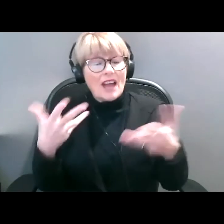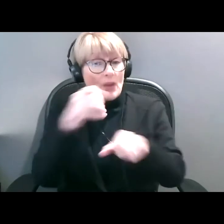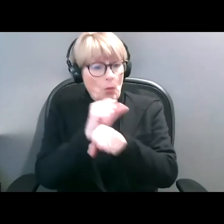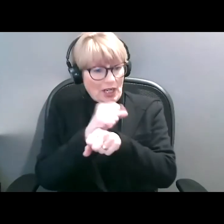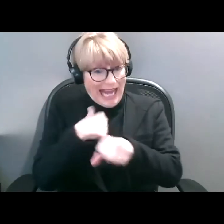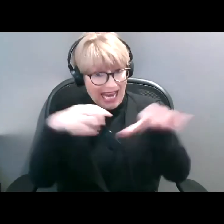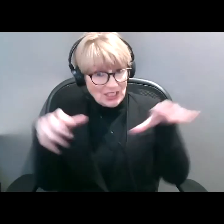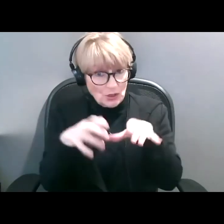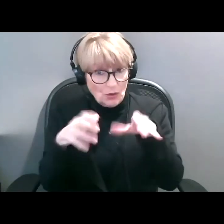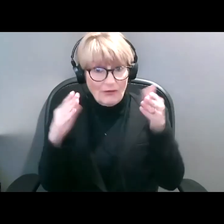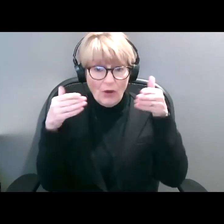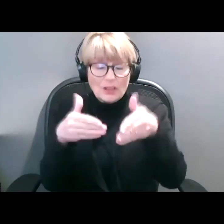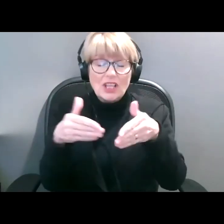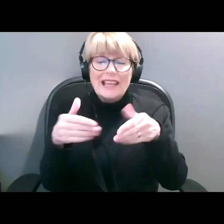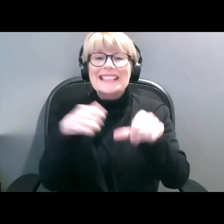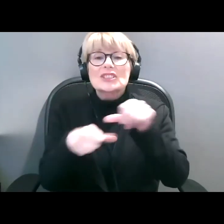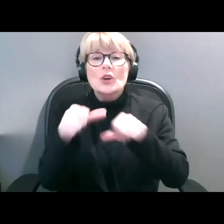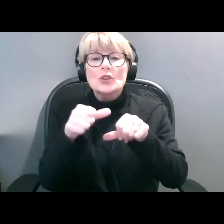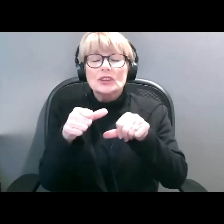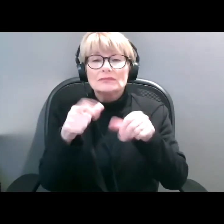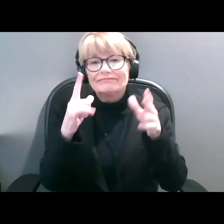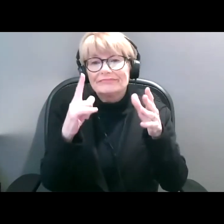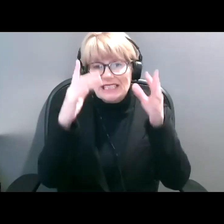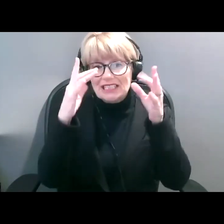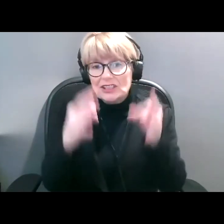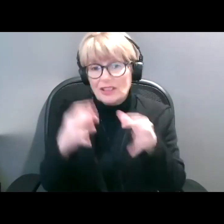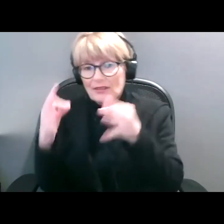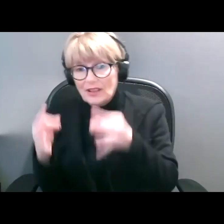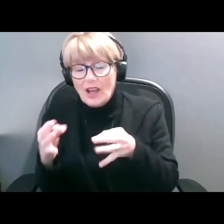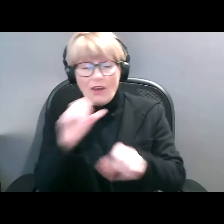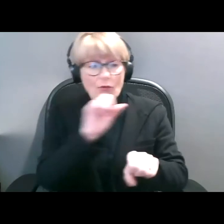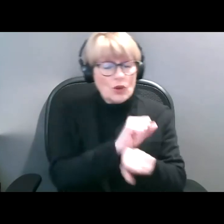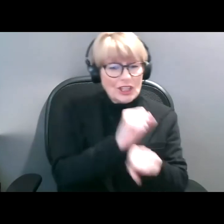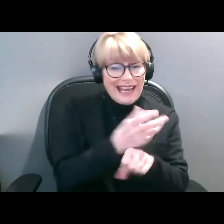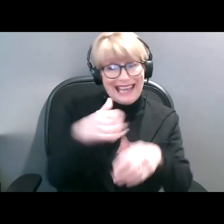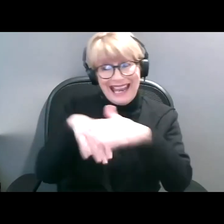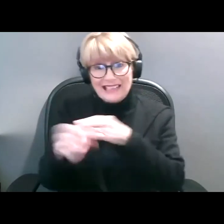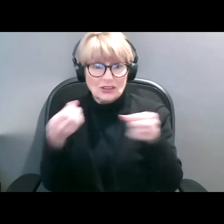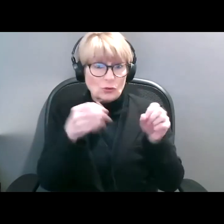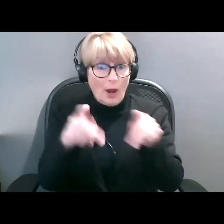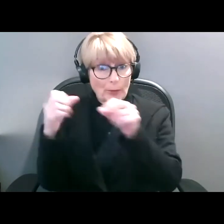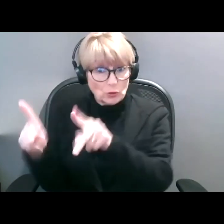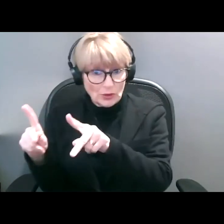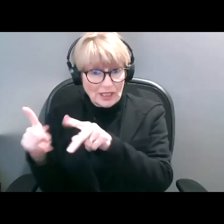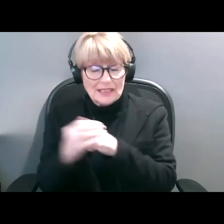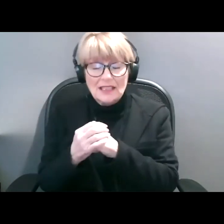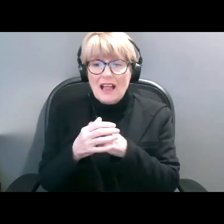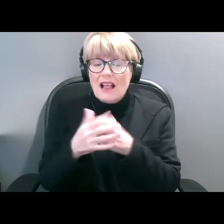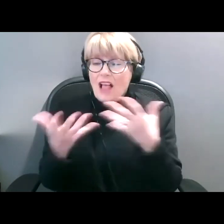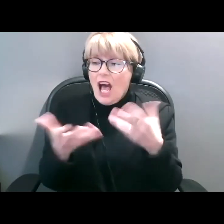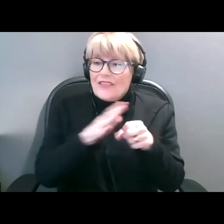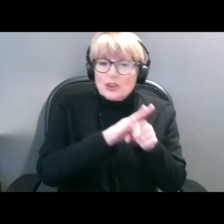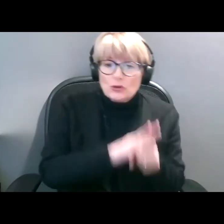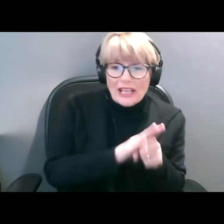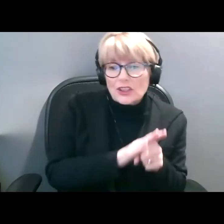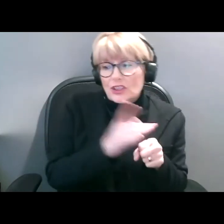on the social determinants of work and access to opportunities. And a lot of the stressors and